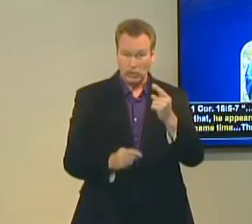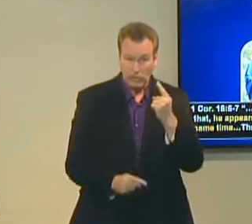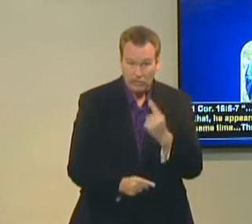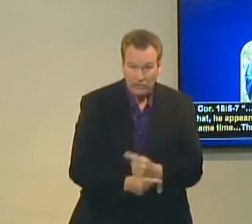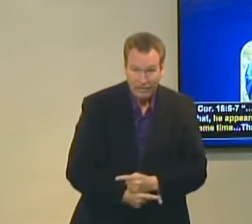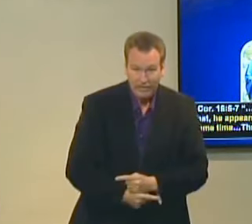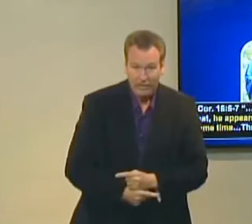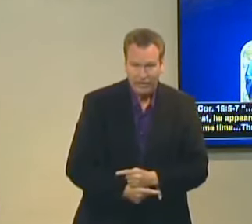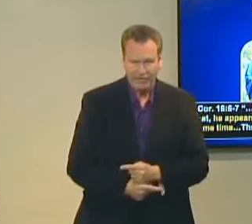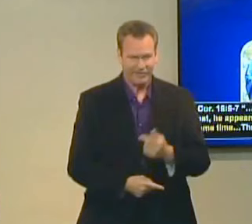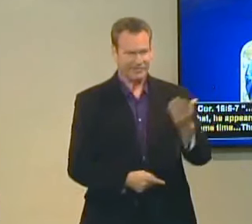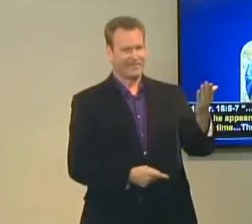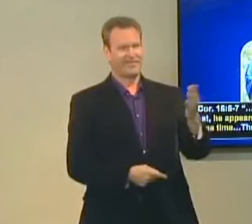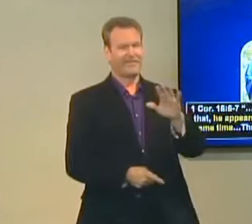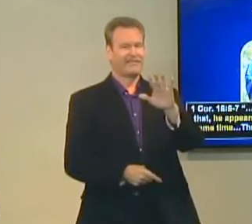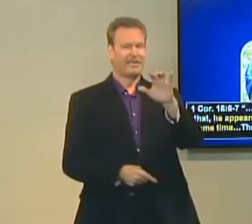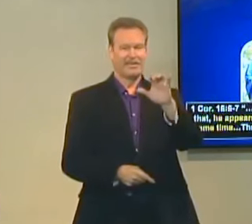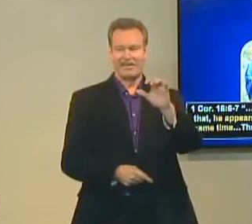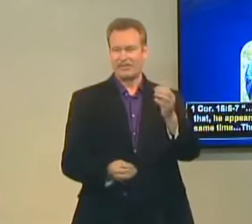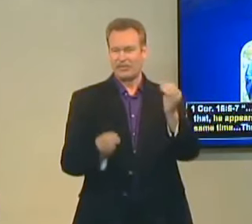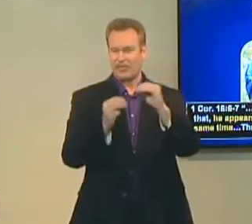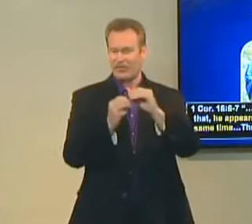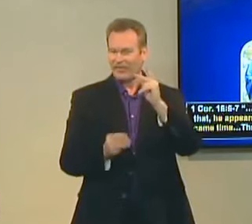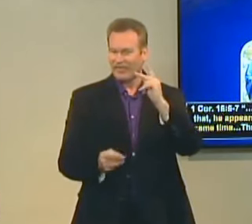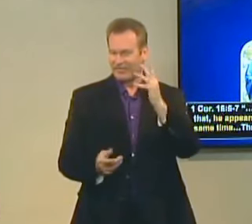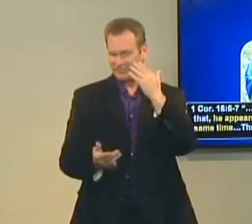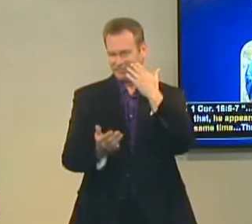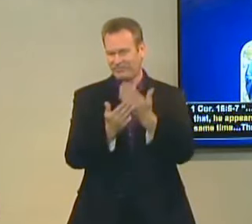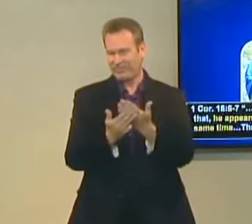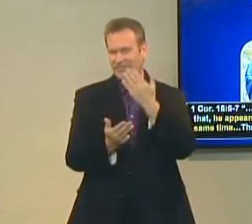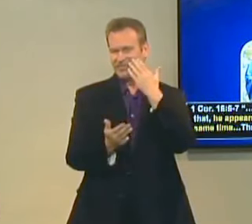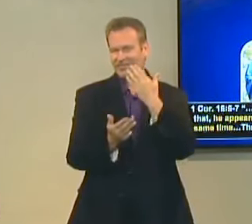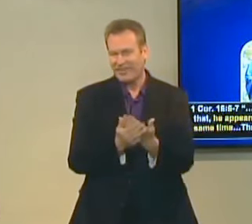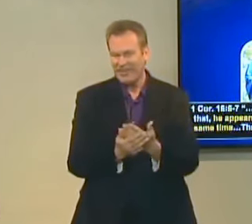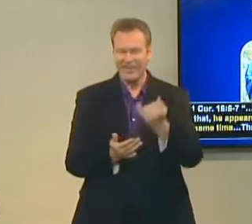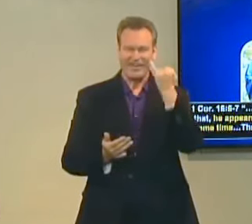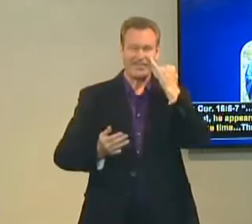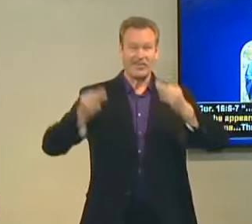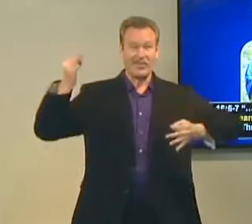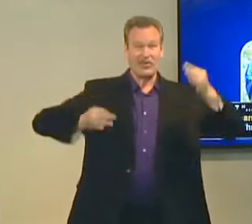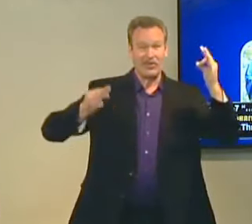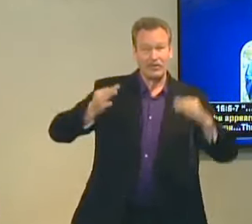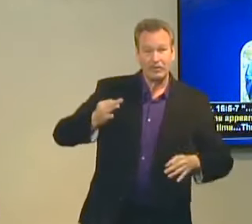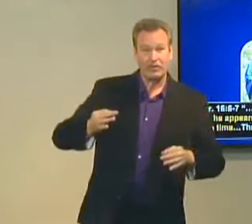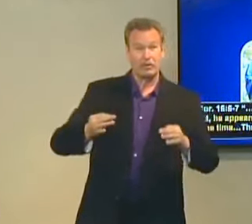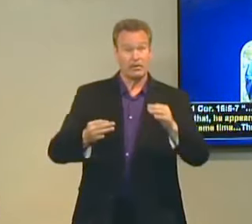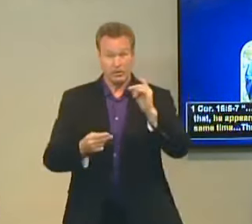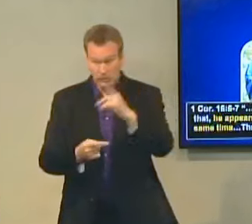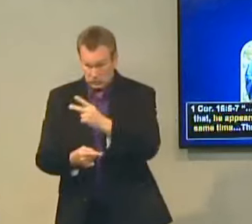The witness. Now. know. In a court. You need three or more. Three or more witnesses. Right? Because you have to have. The appropriate amount of proof.